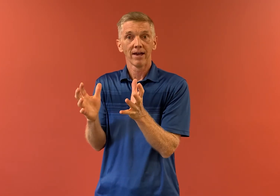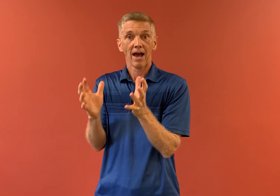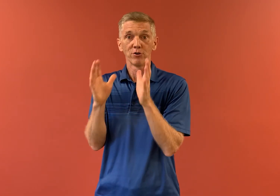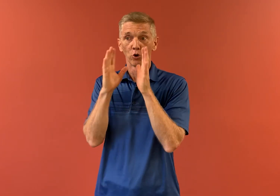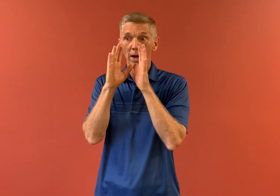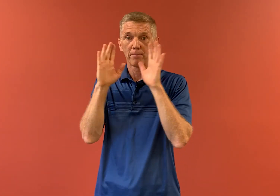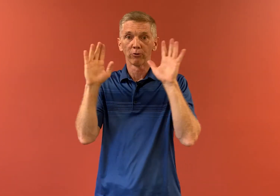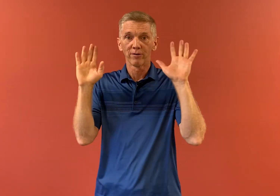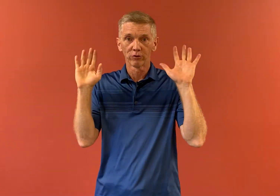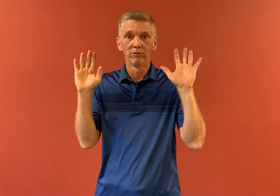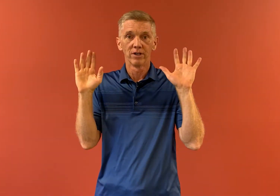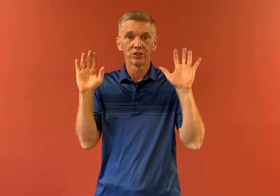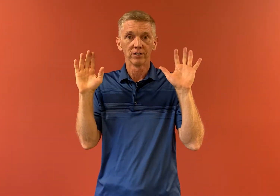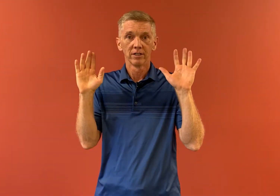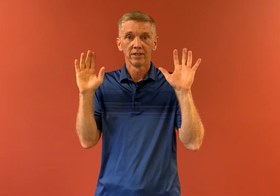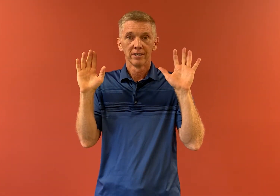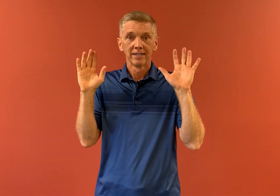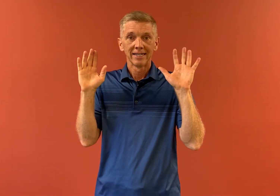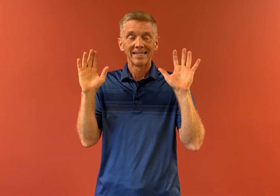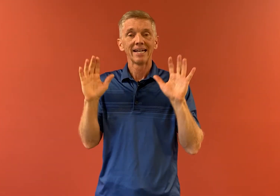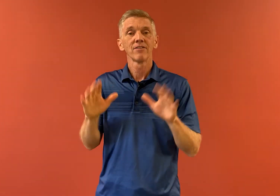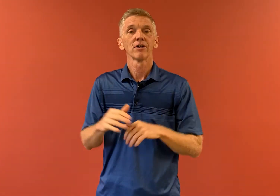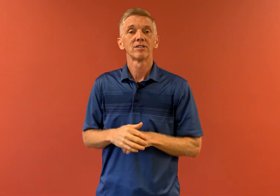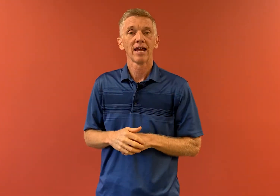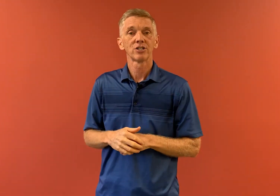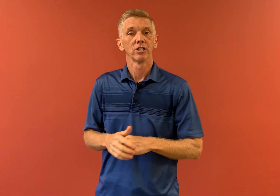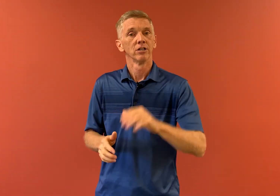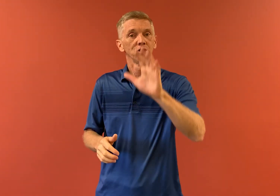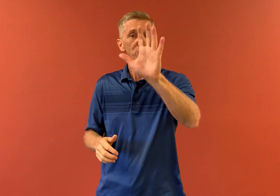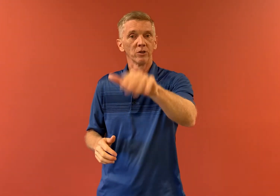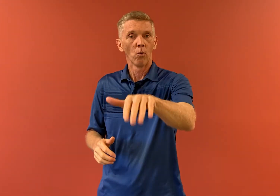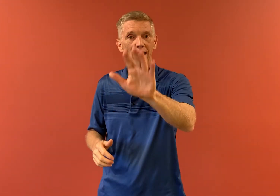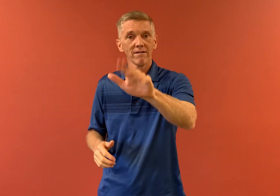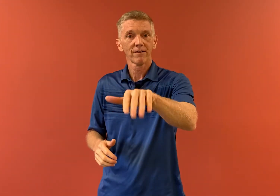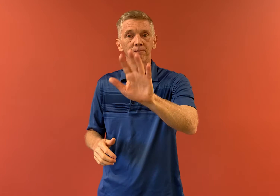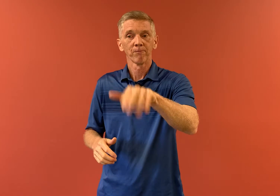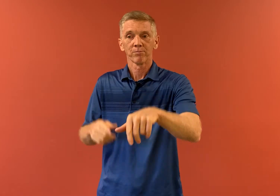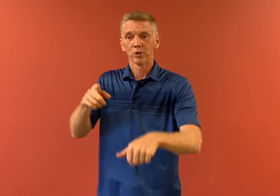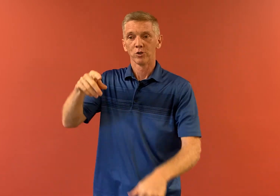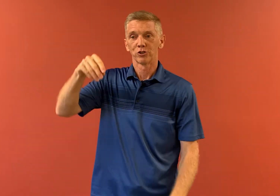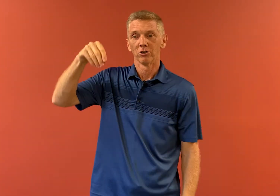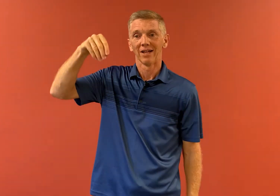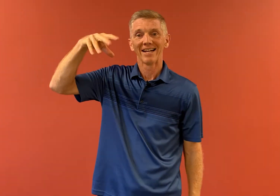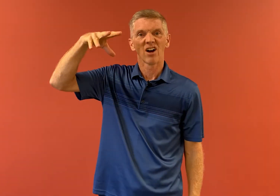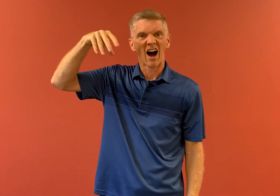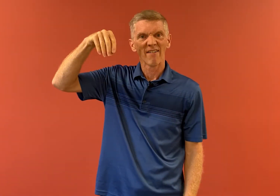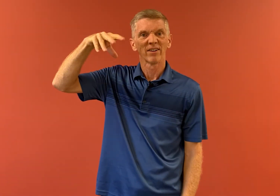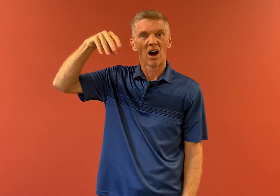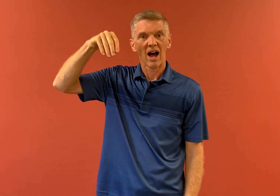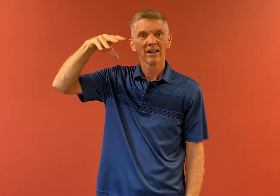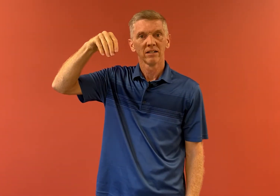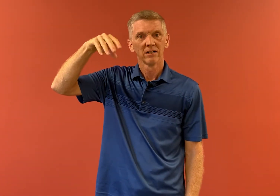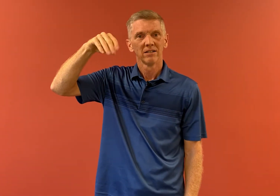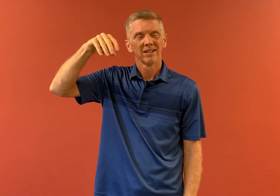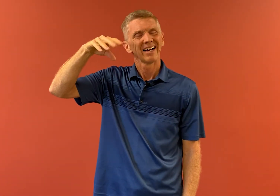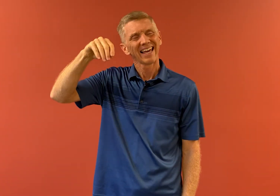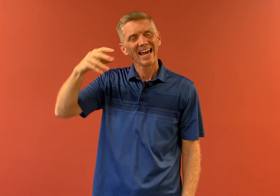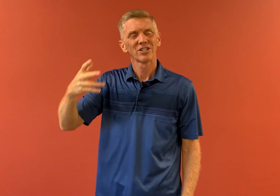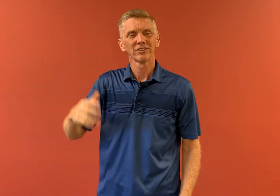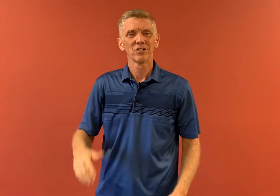have great peripheral vision. Getting their attention, you can wave, you can turn lights off and on. Occasionally you